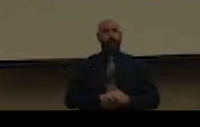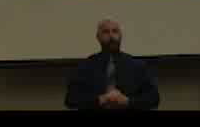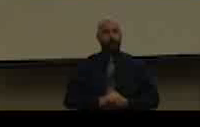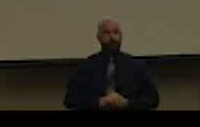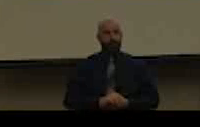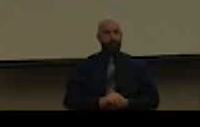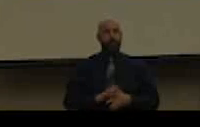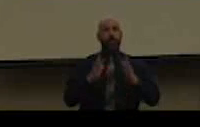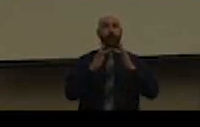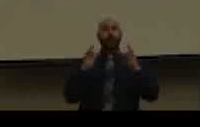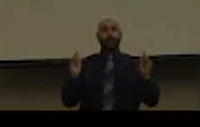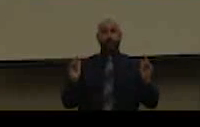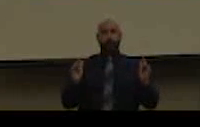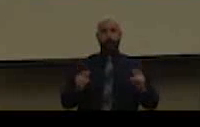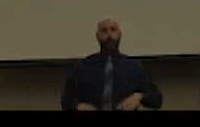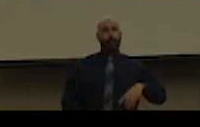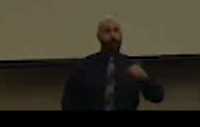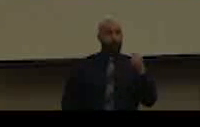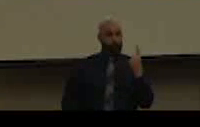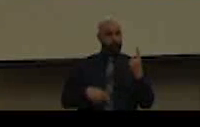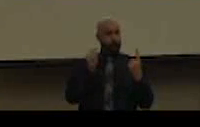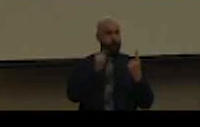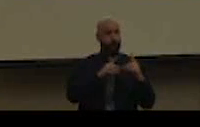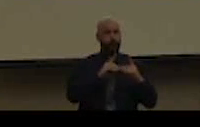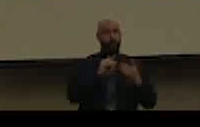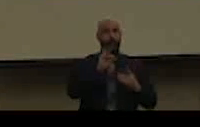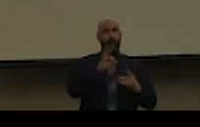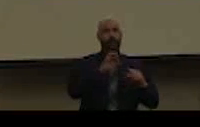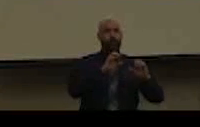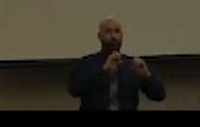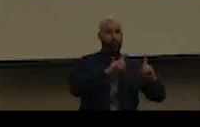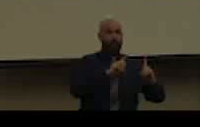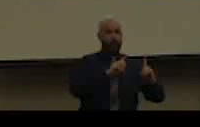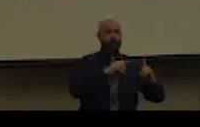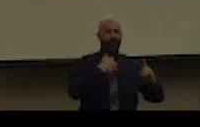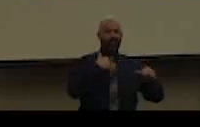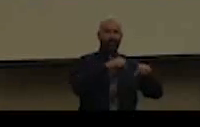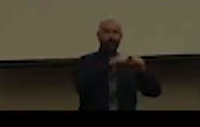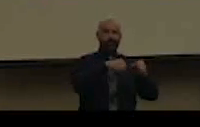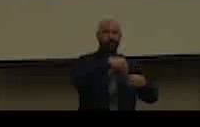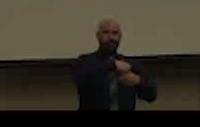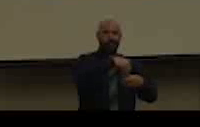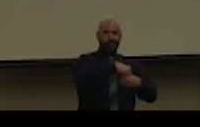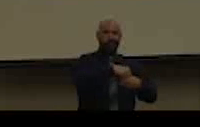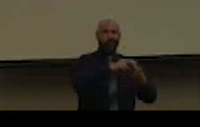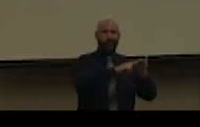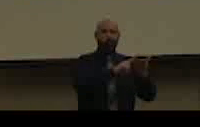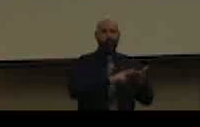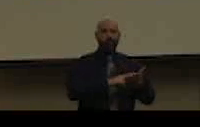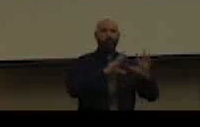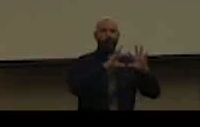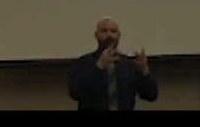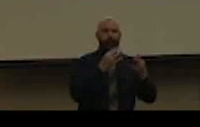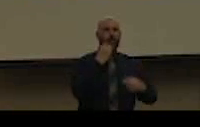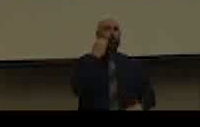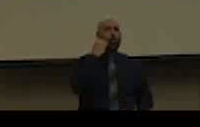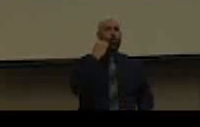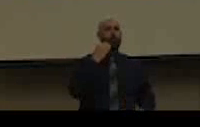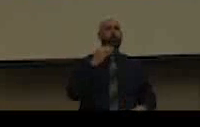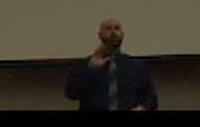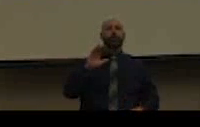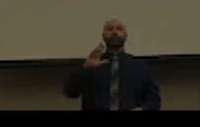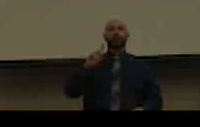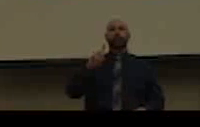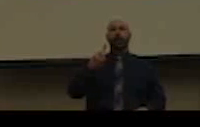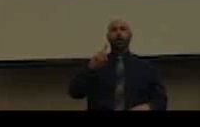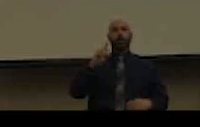within the Department of Education that registers family homes. That is the Child and Adult Food Program, which about 10